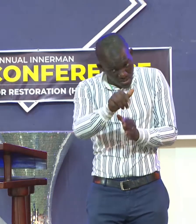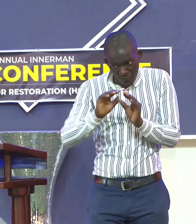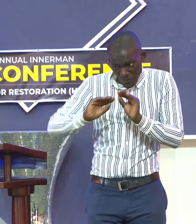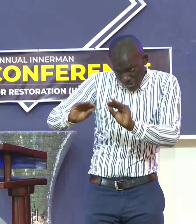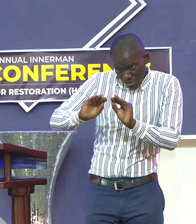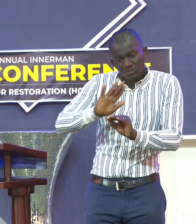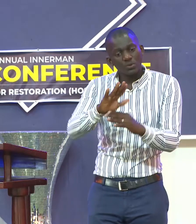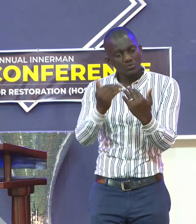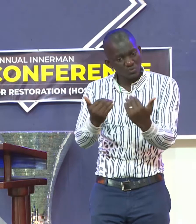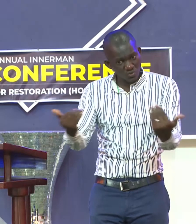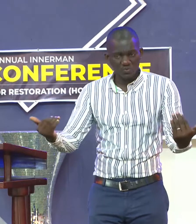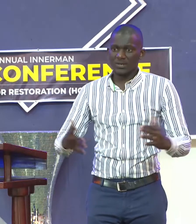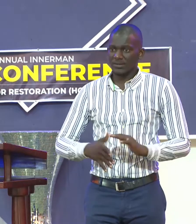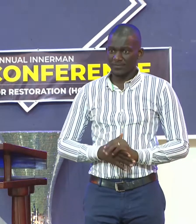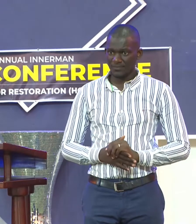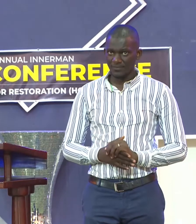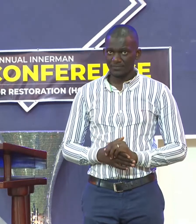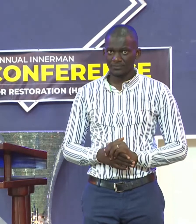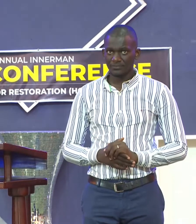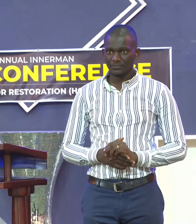that after you will teach your children.